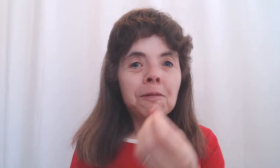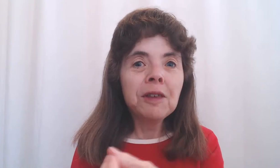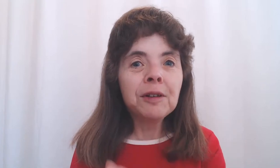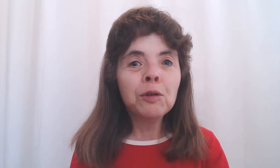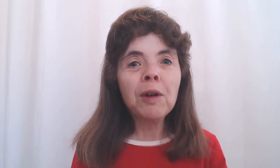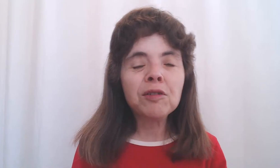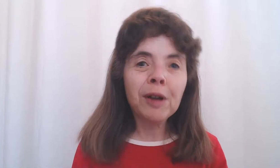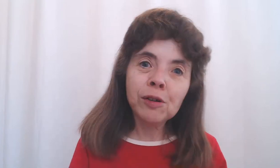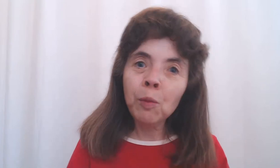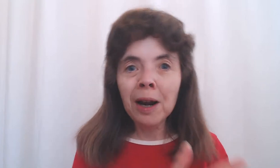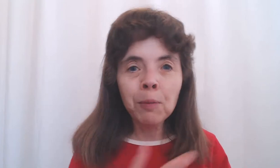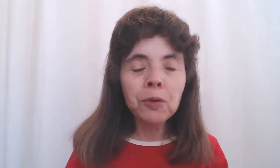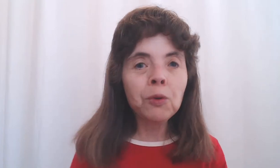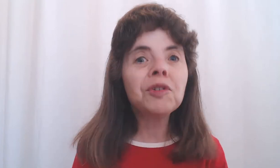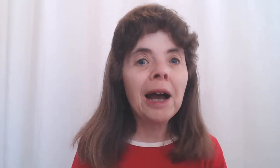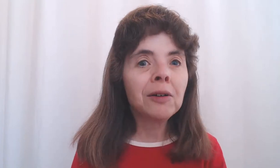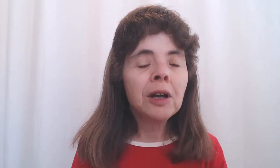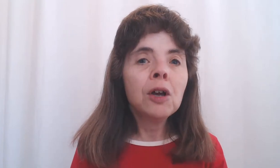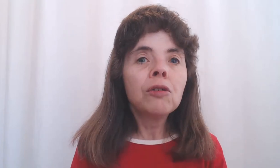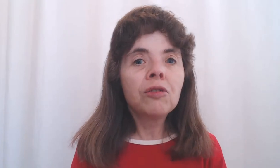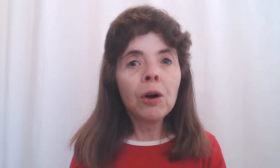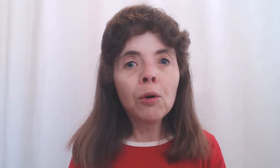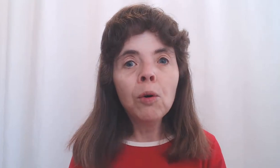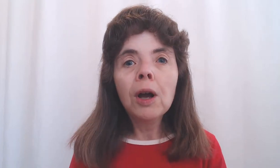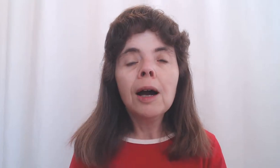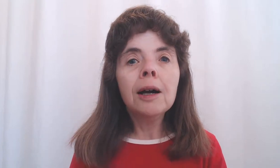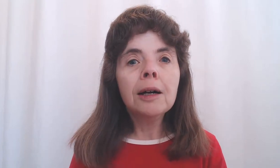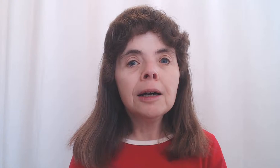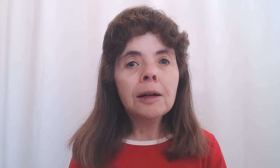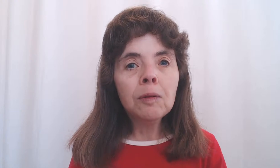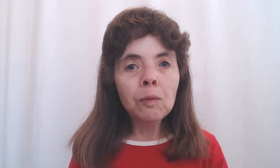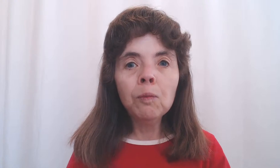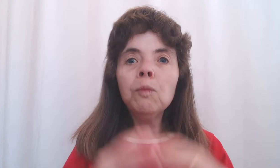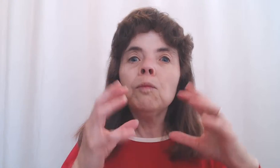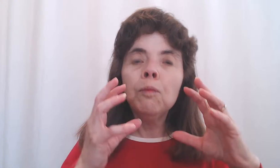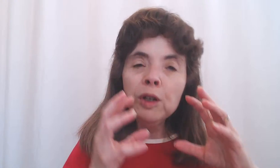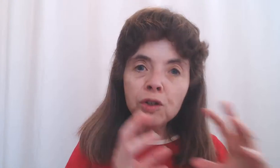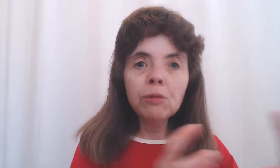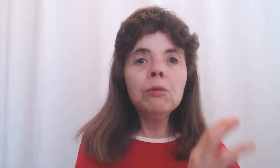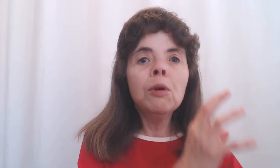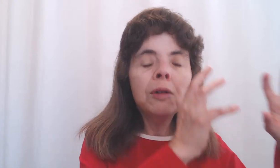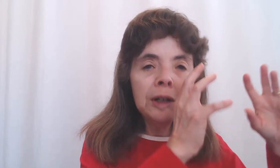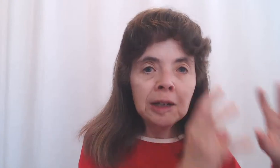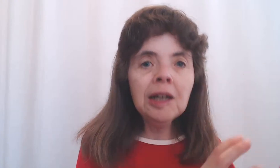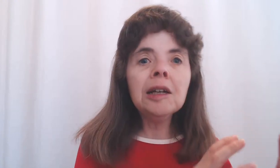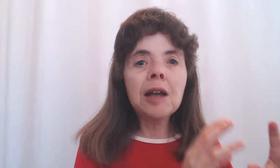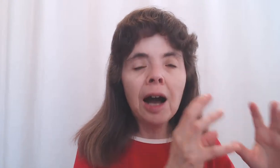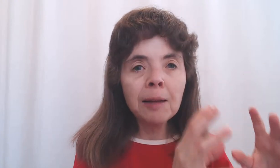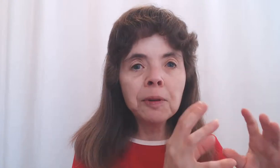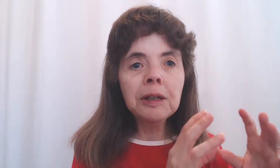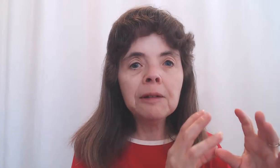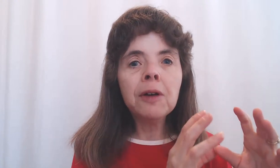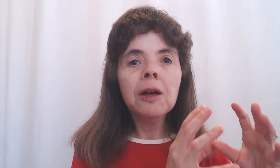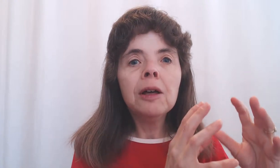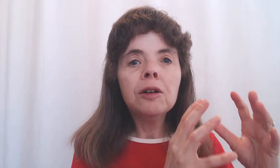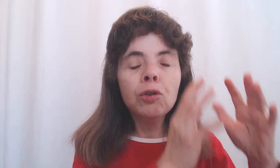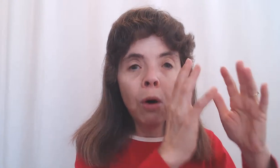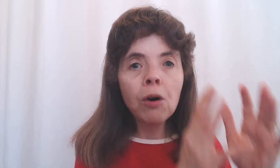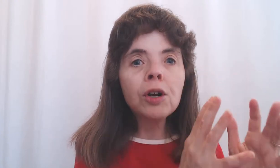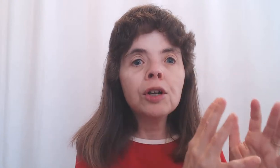physical resurrection? Why not put those down? So we do need, I believe, to argue